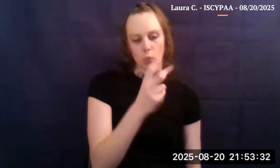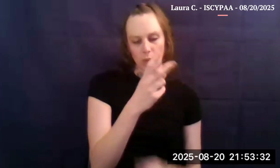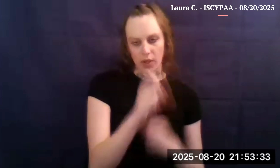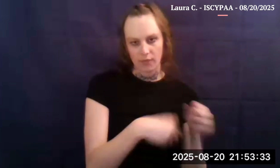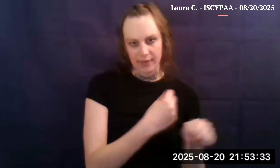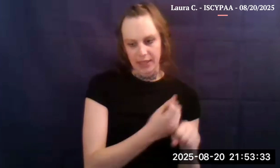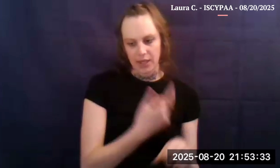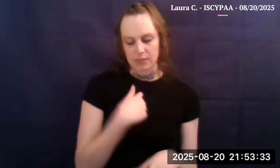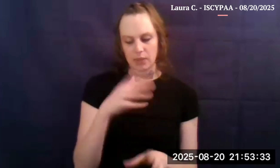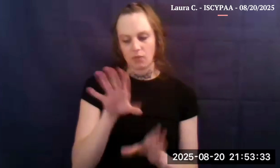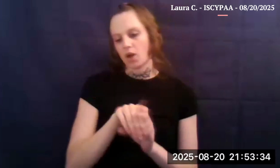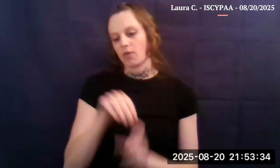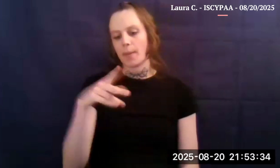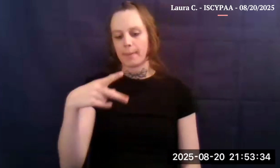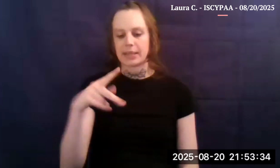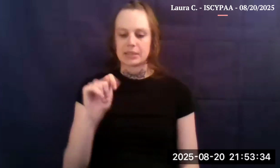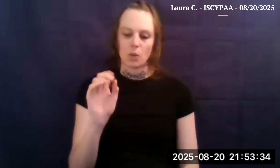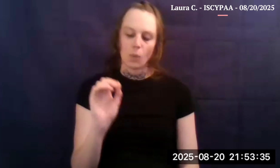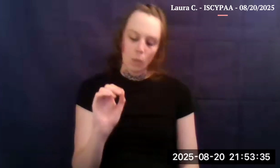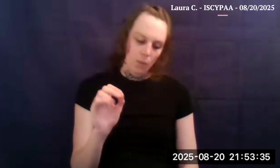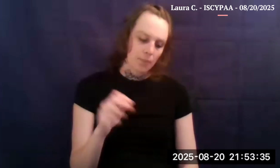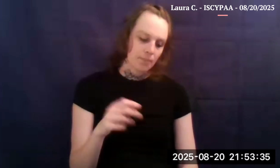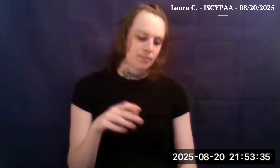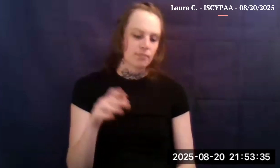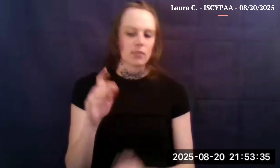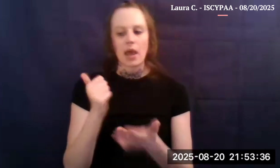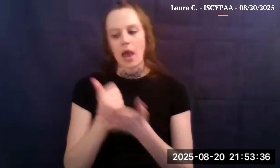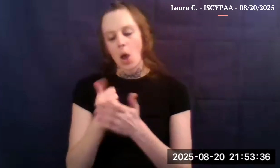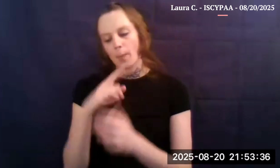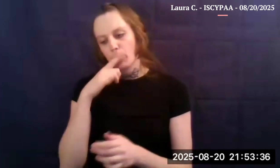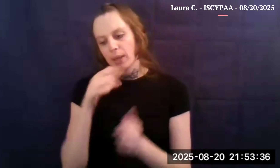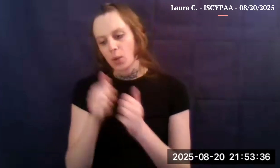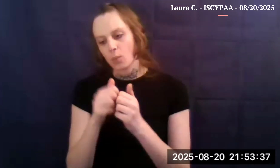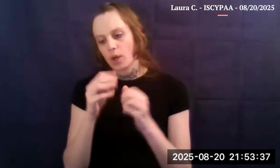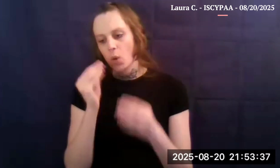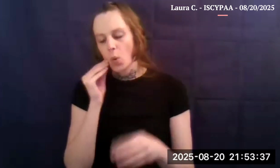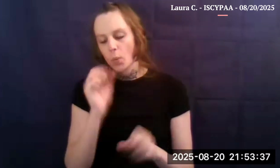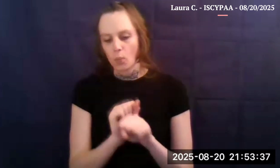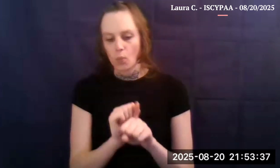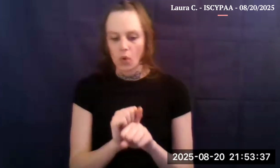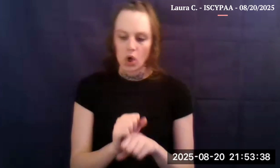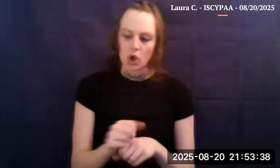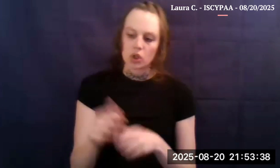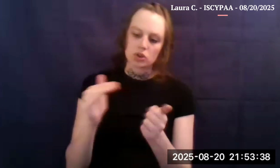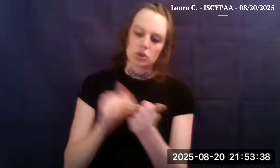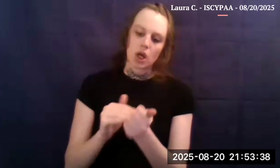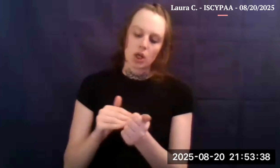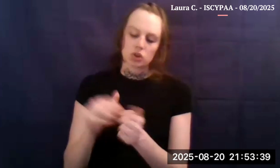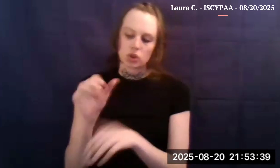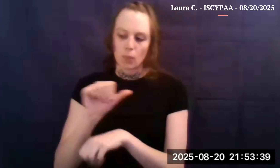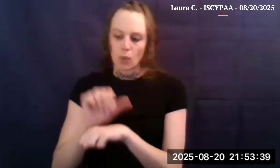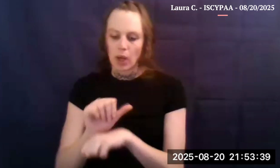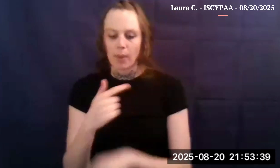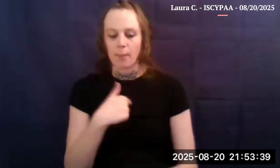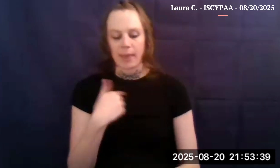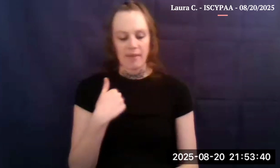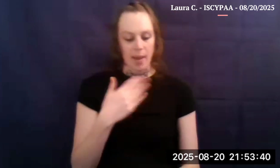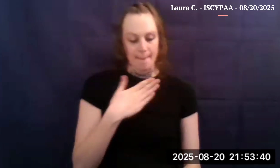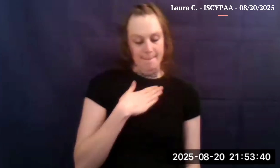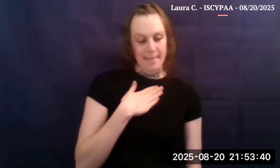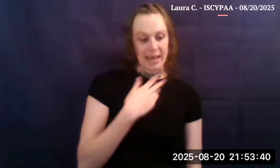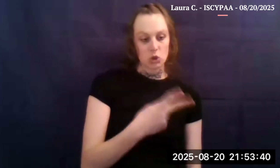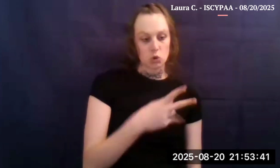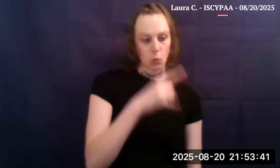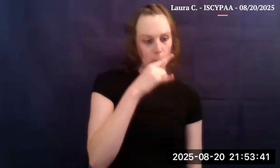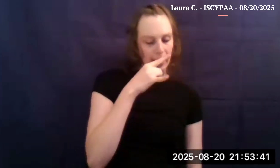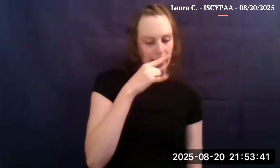helped the kids with the homework, doctor's appointments. I had my 2 kids and 4 stepkids that I was raising,